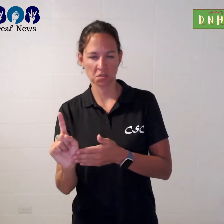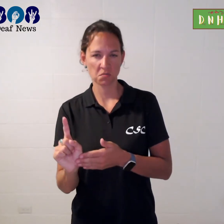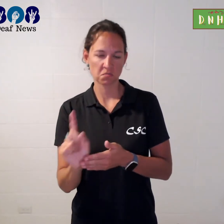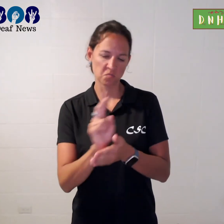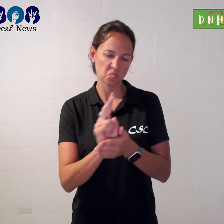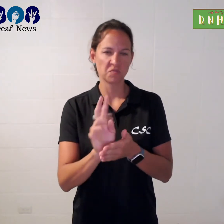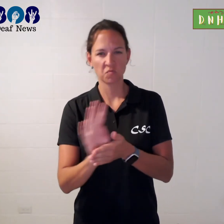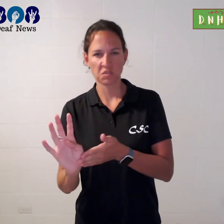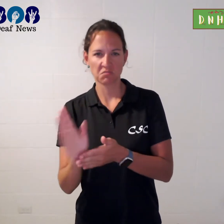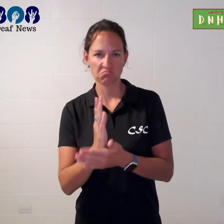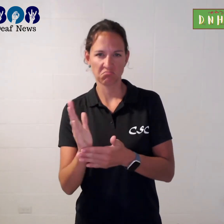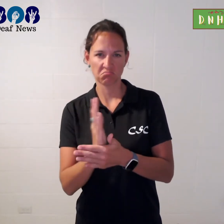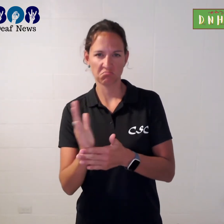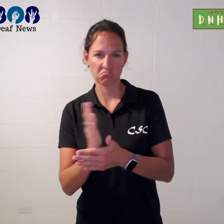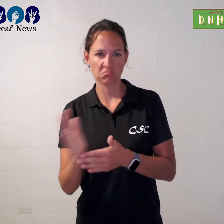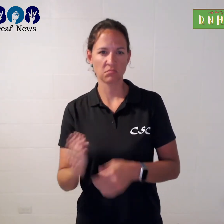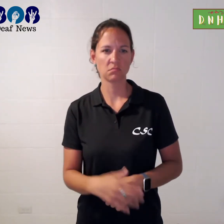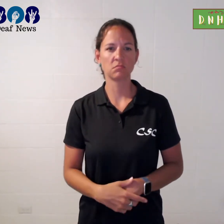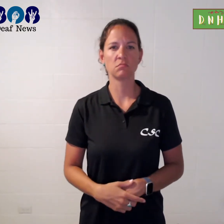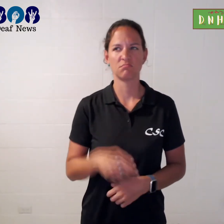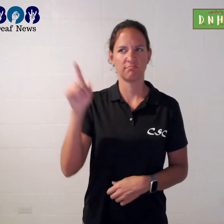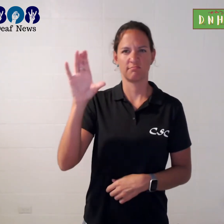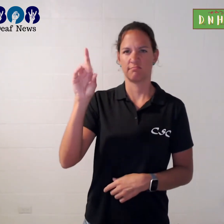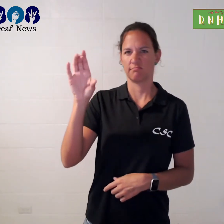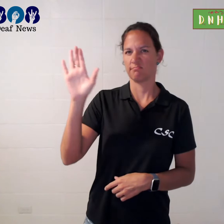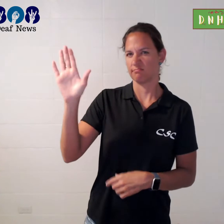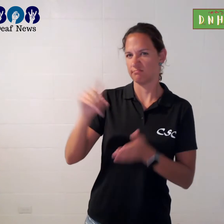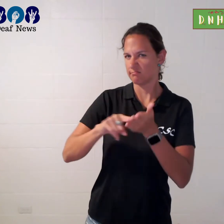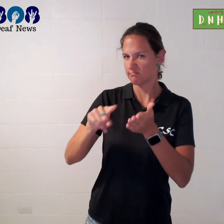This disease can last between 2 to 4 weeks,